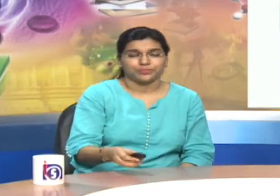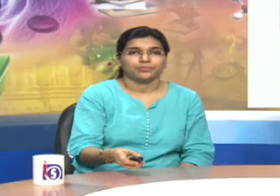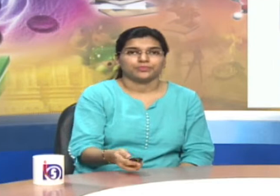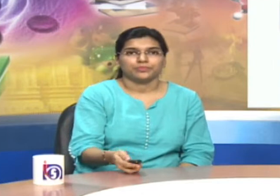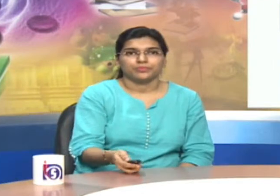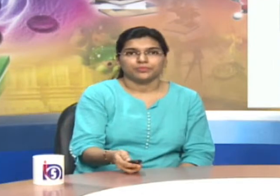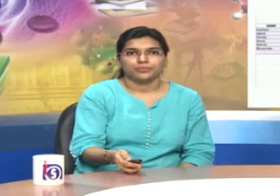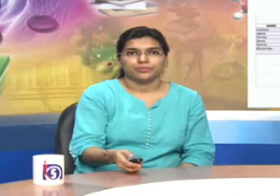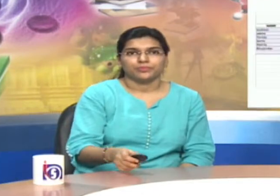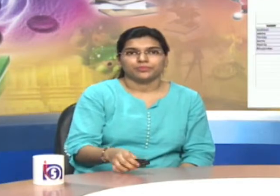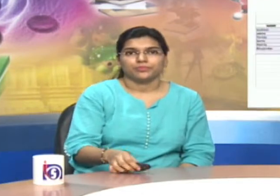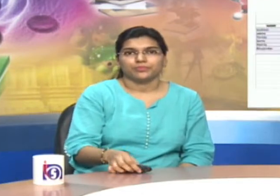then